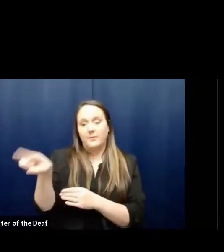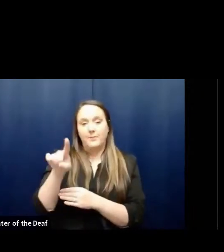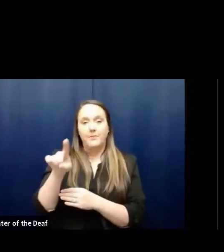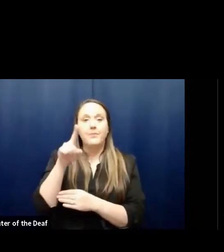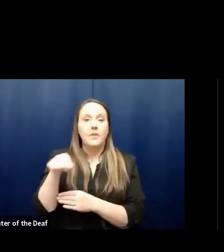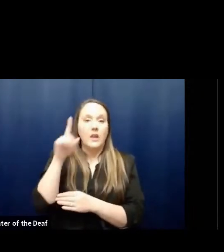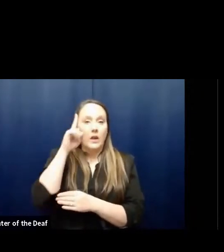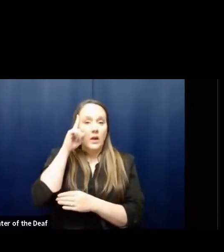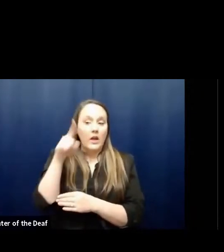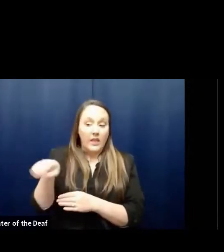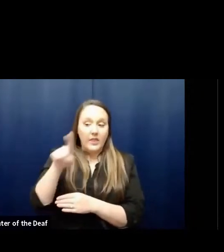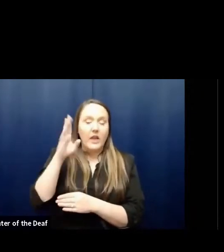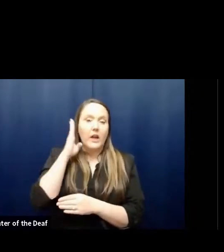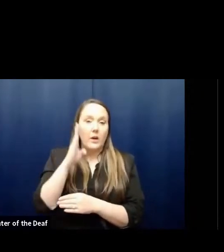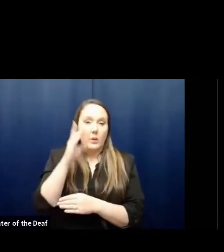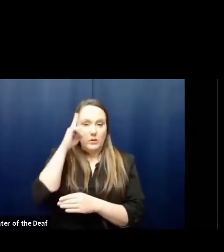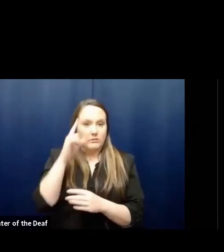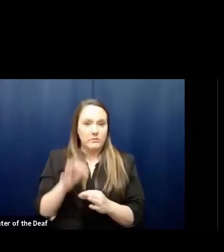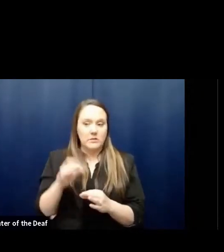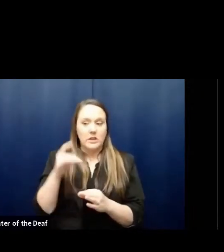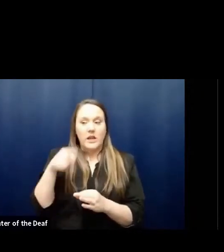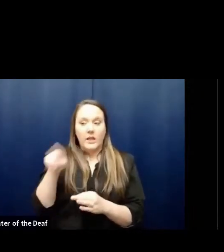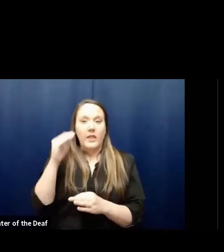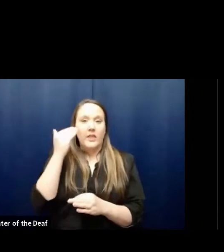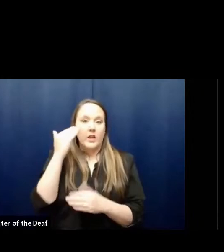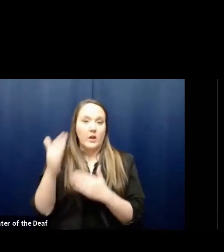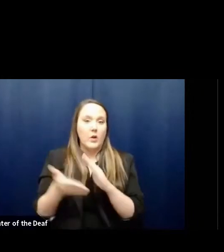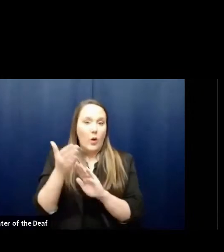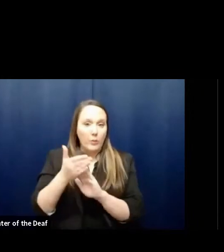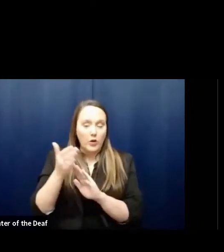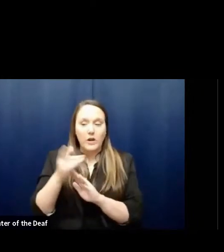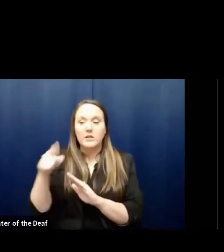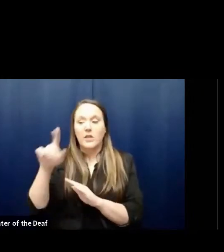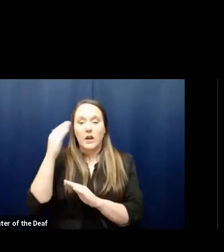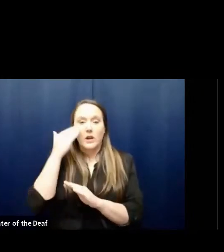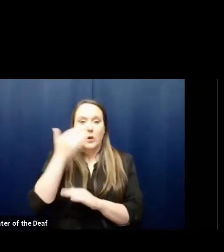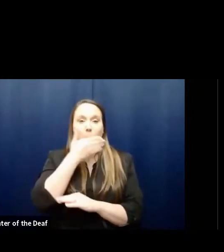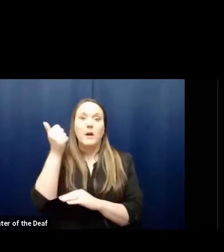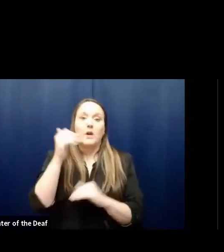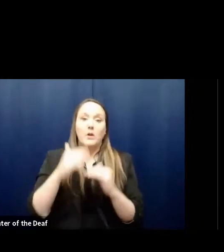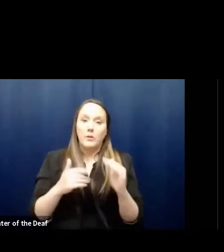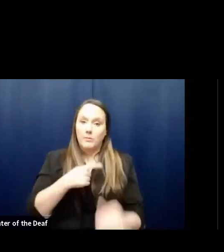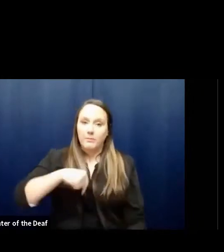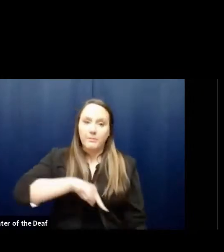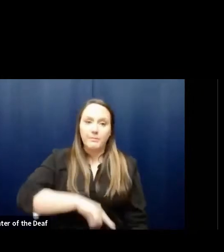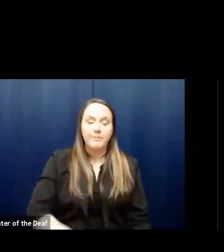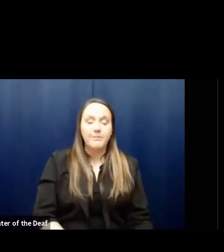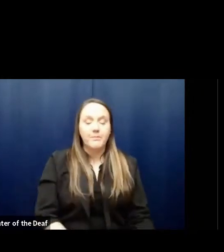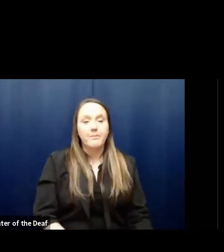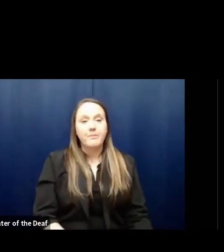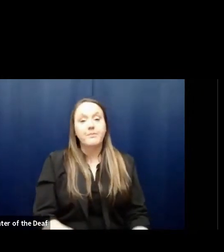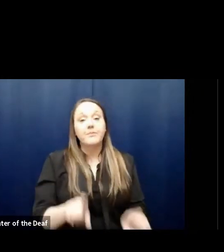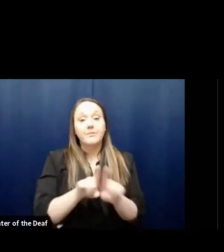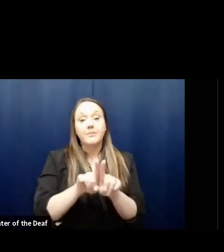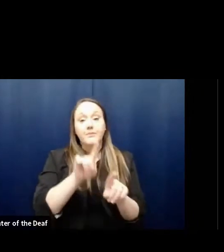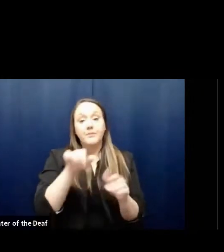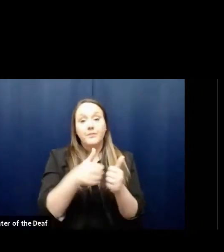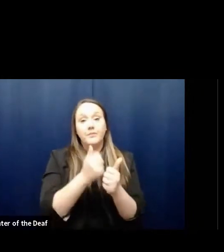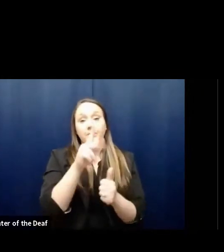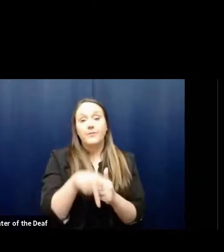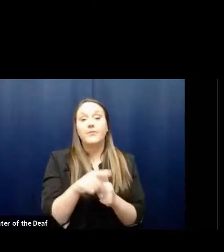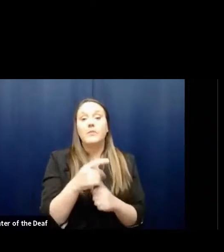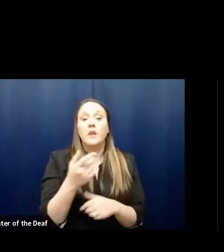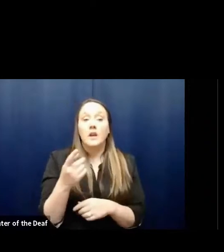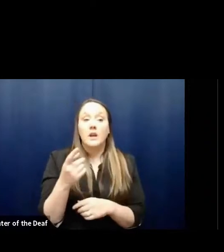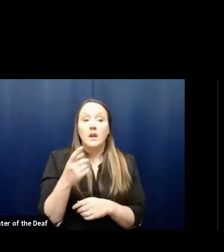come from them. They know their operations. They know what they need to do much better than we do. Also, as a follow-up from Megan,